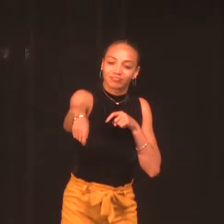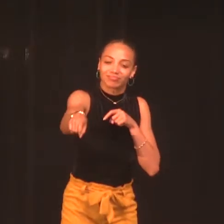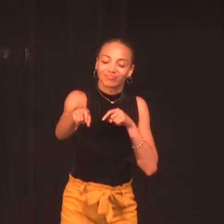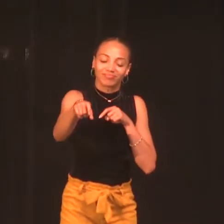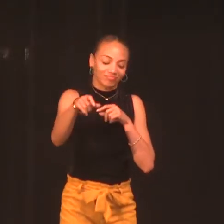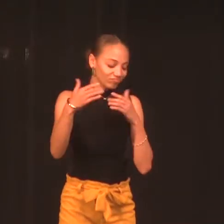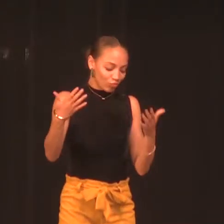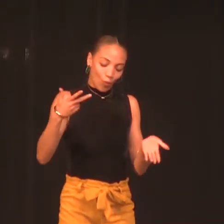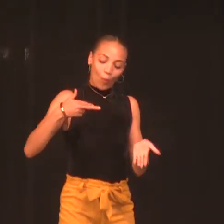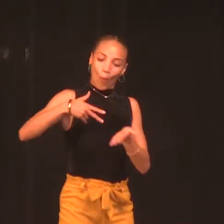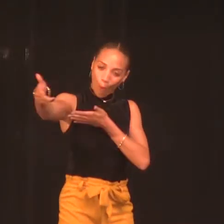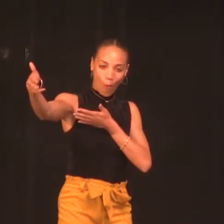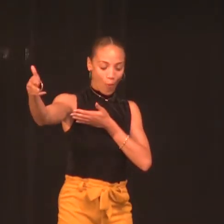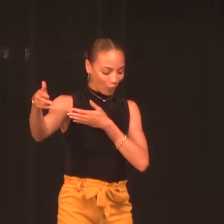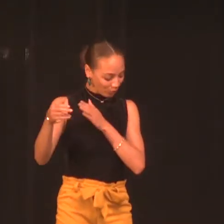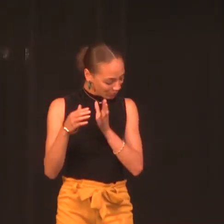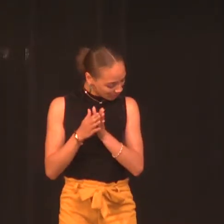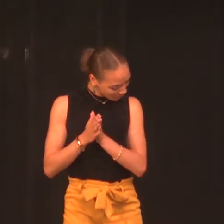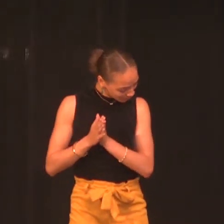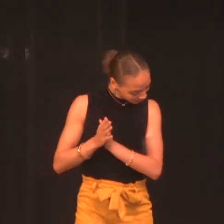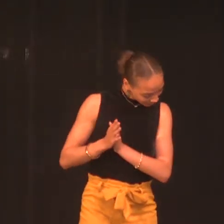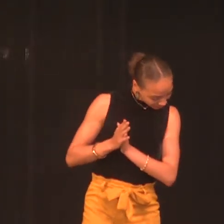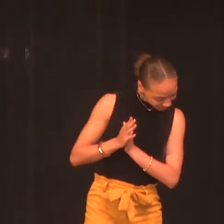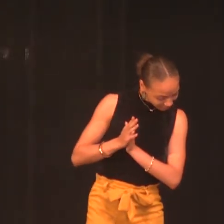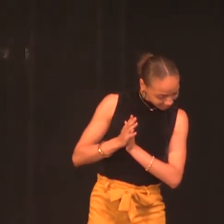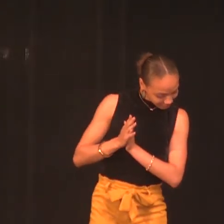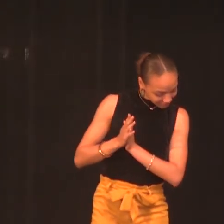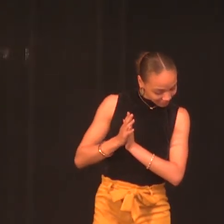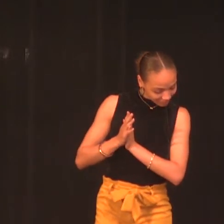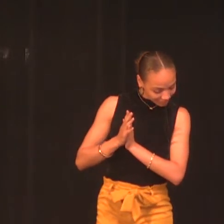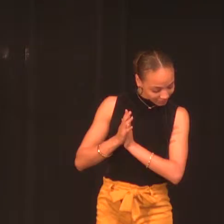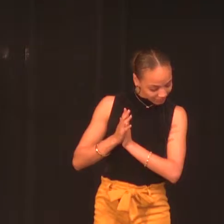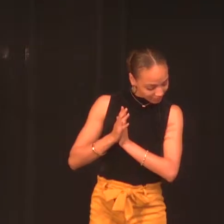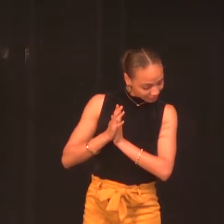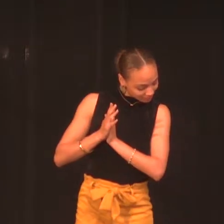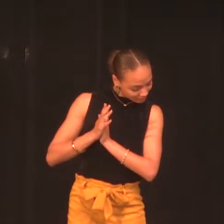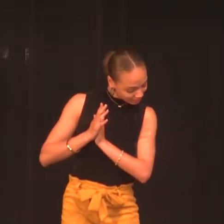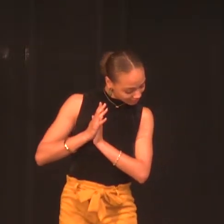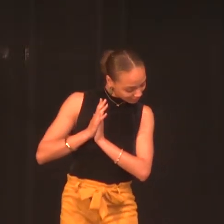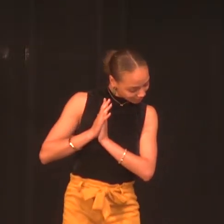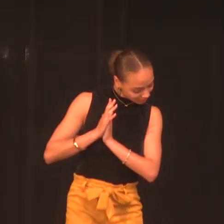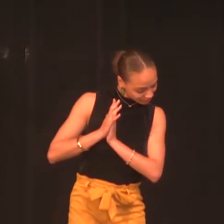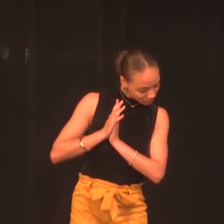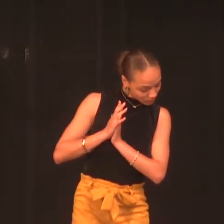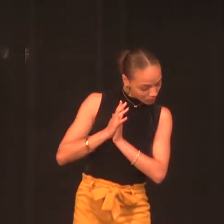that leap. Just keep walking straight through those challenges.